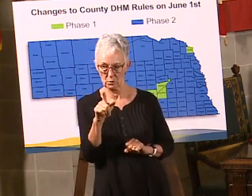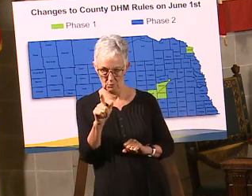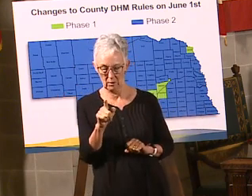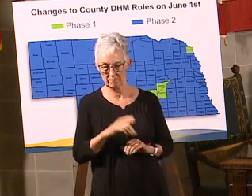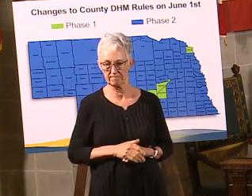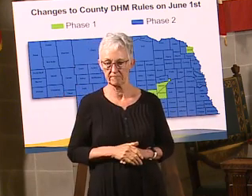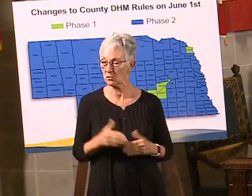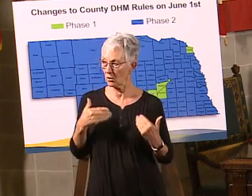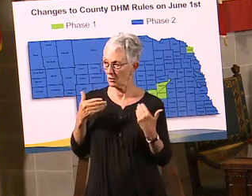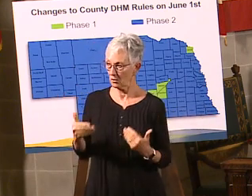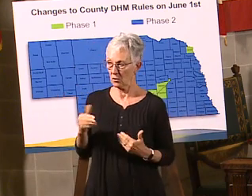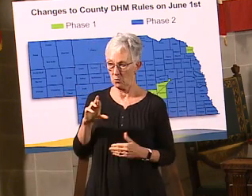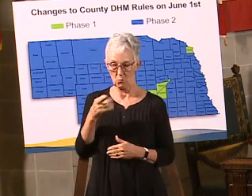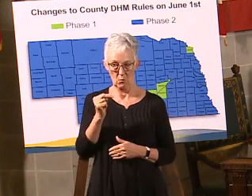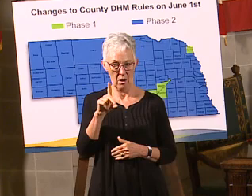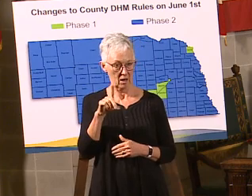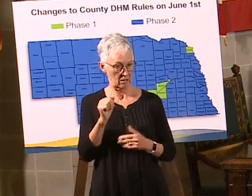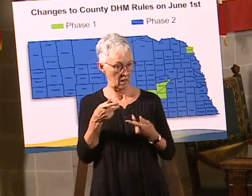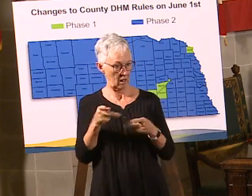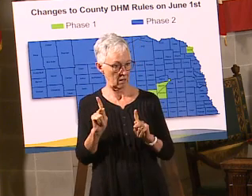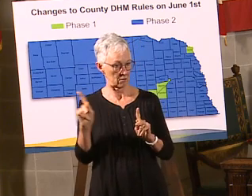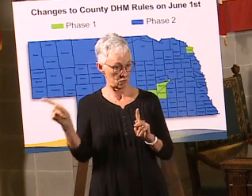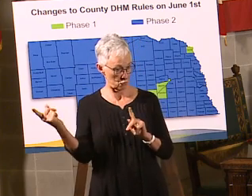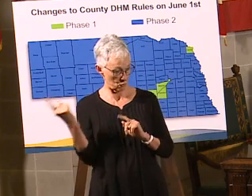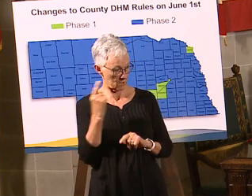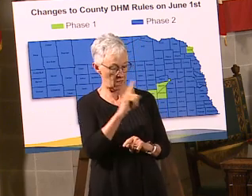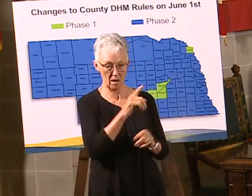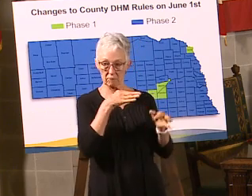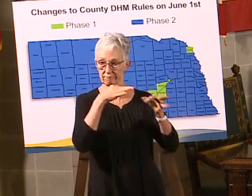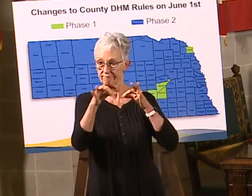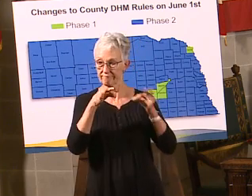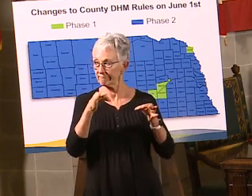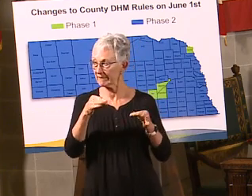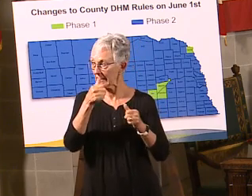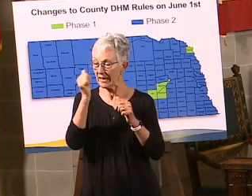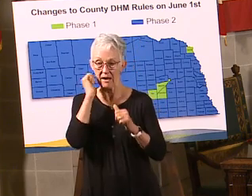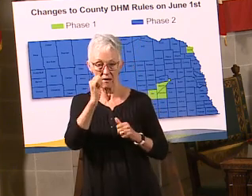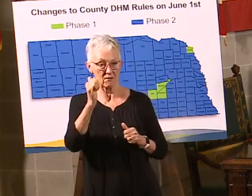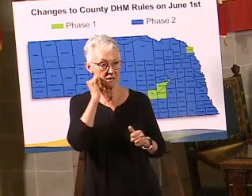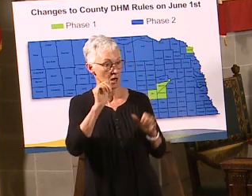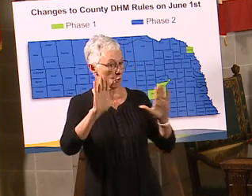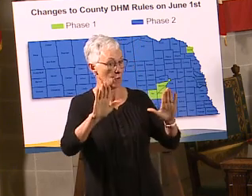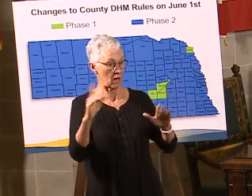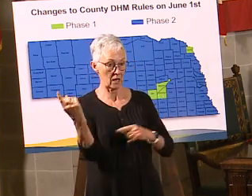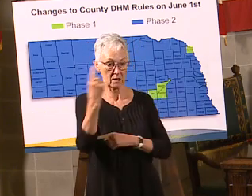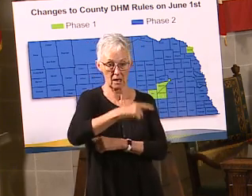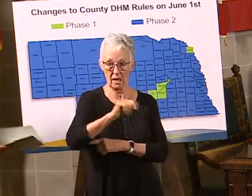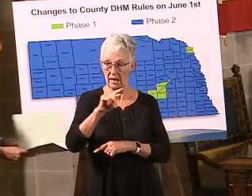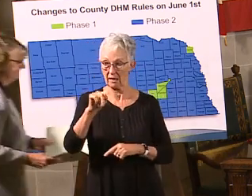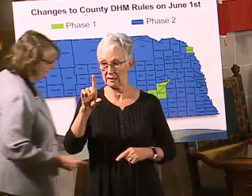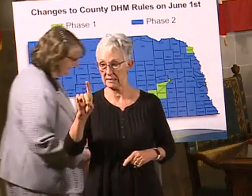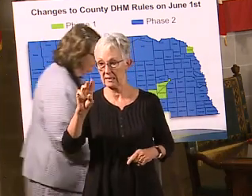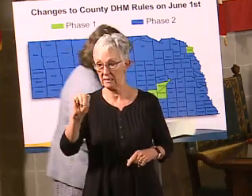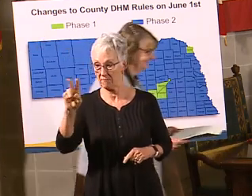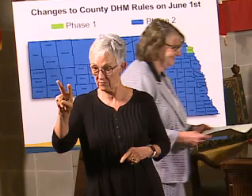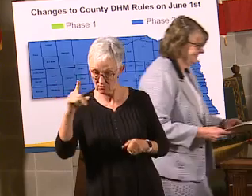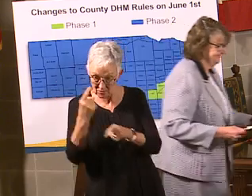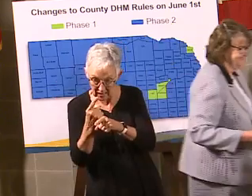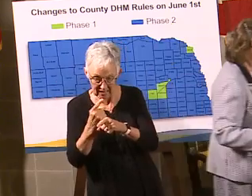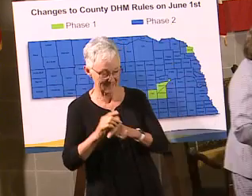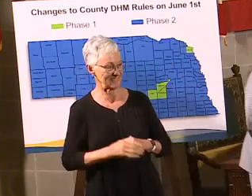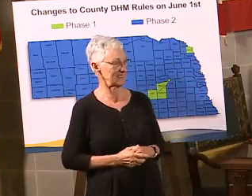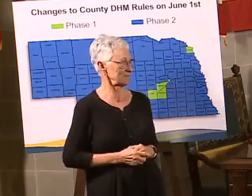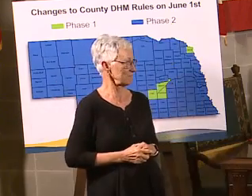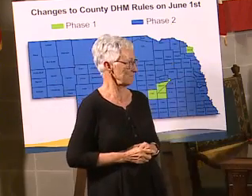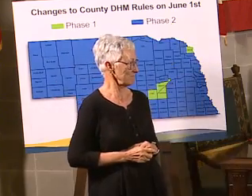have you come up and talk a little bit more about what we're doing at the DMV, because every day is a great day at the DMV, right? You got it right. All right.